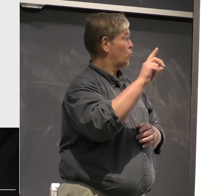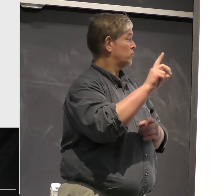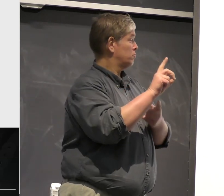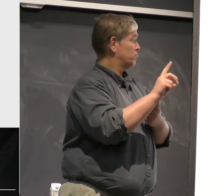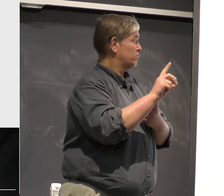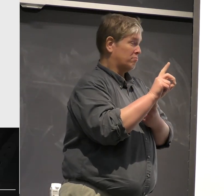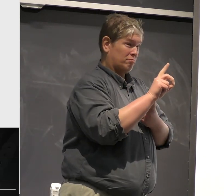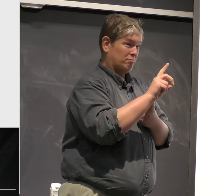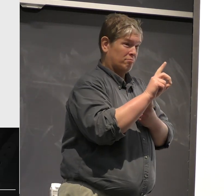it's a double-edged sword.